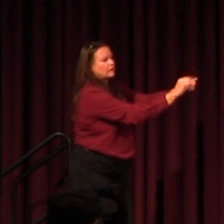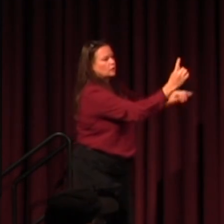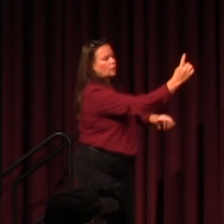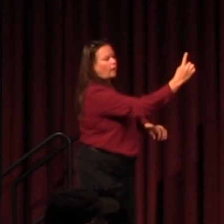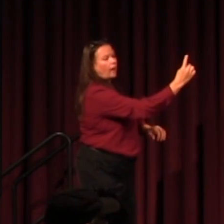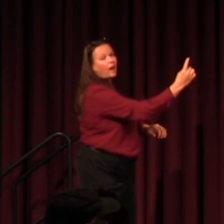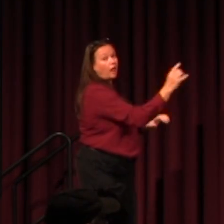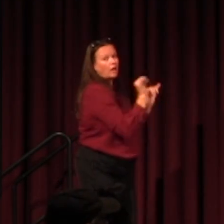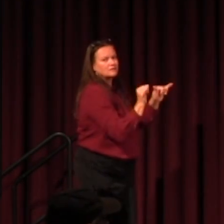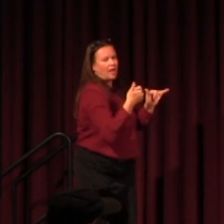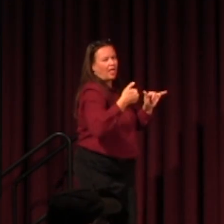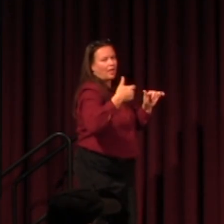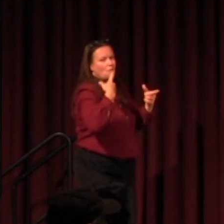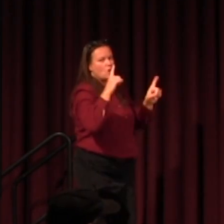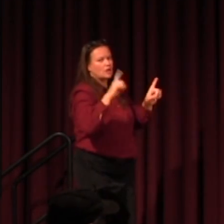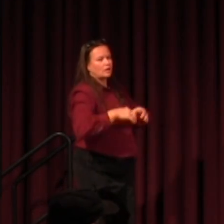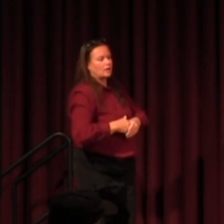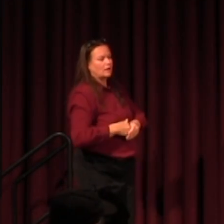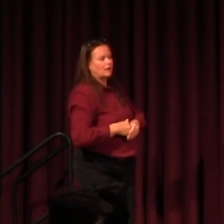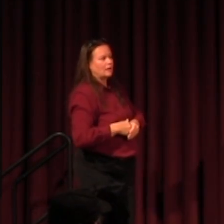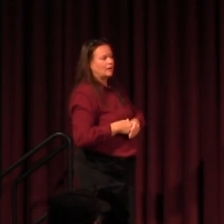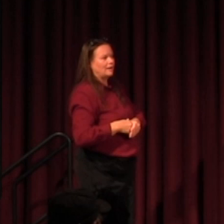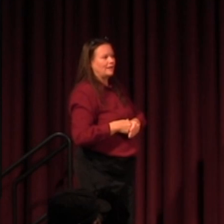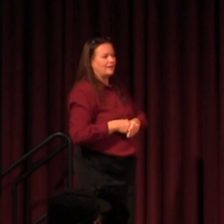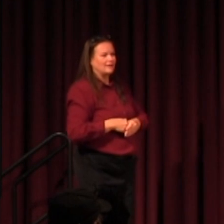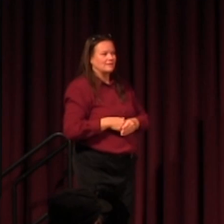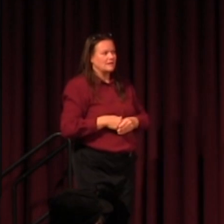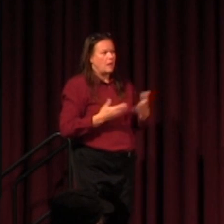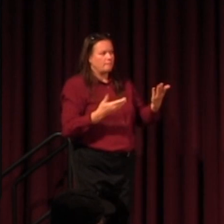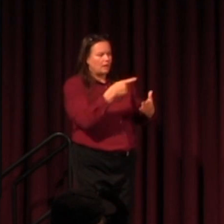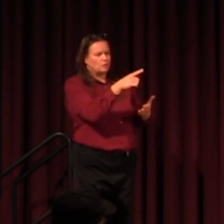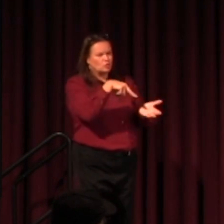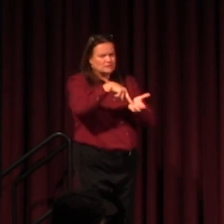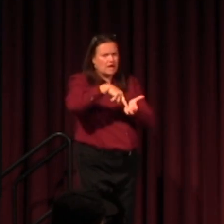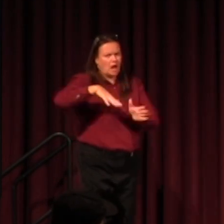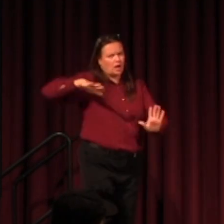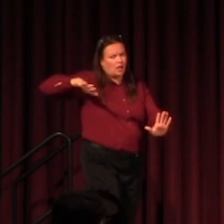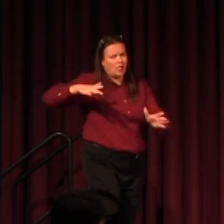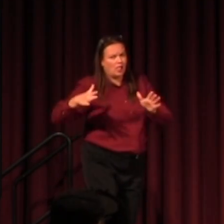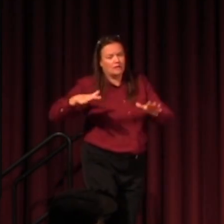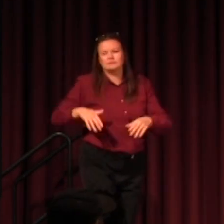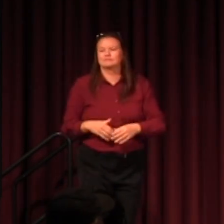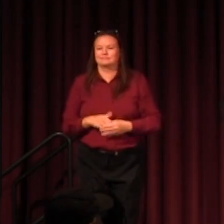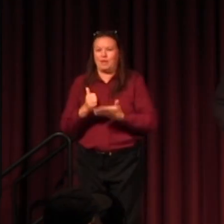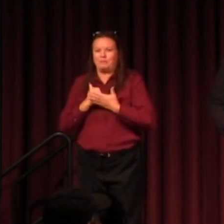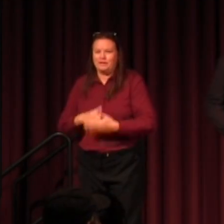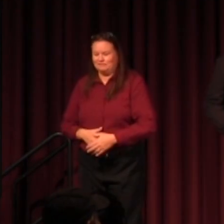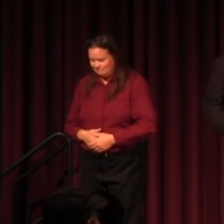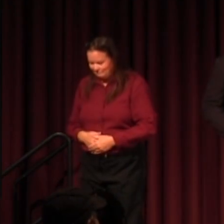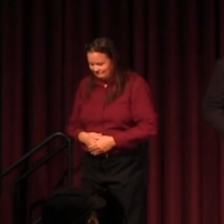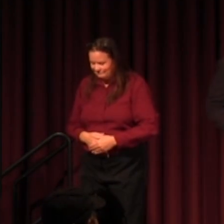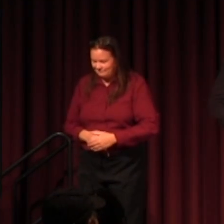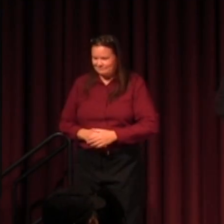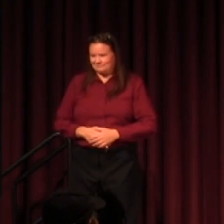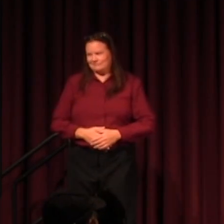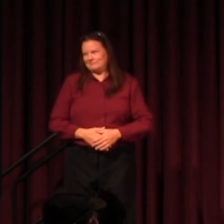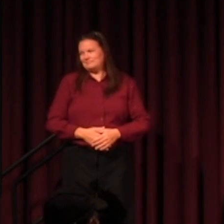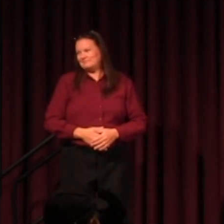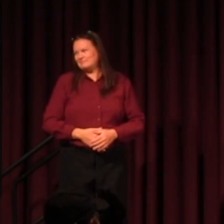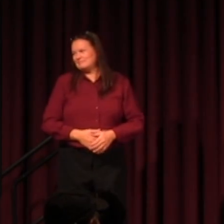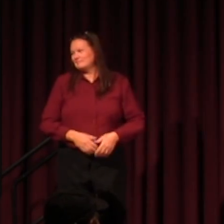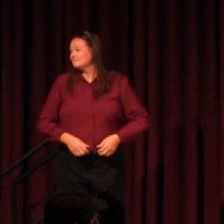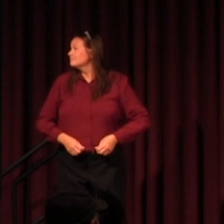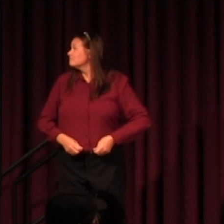like, and with like on one foot, something. Sorry. The